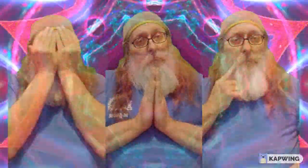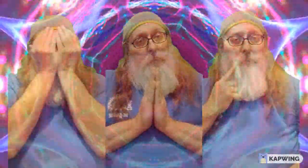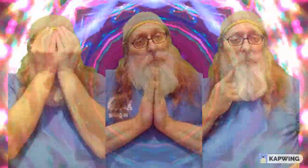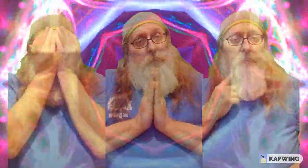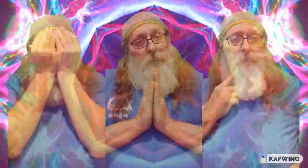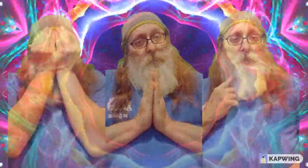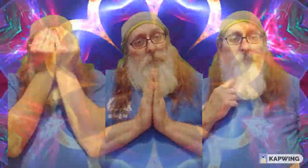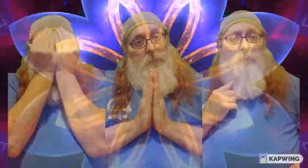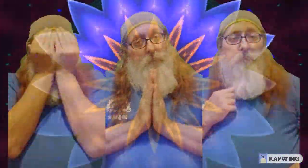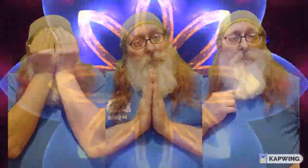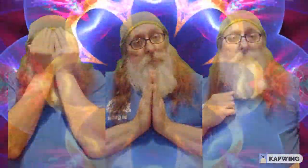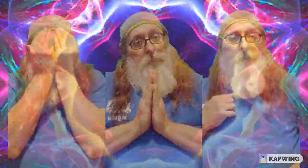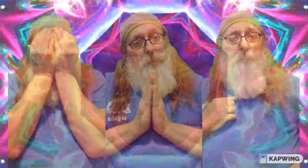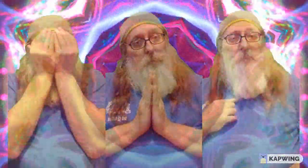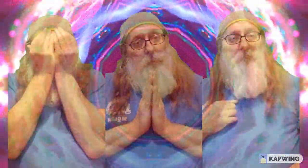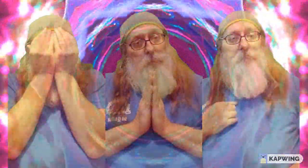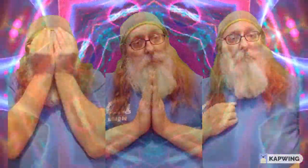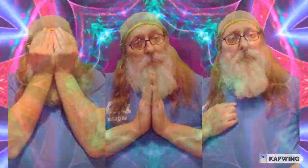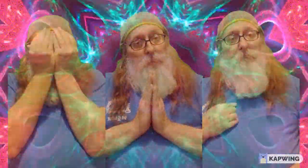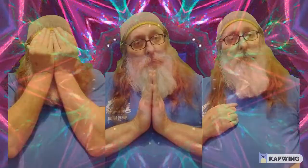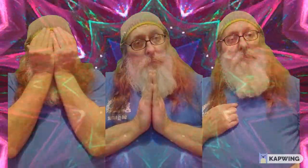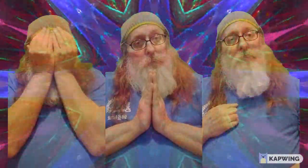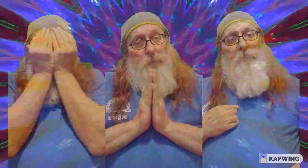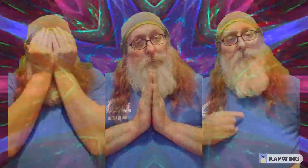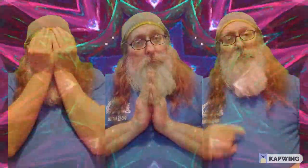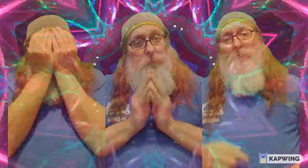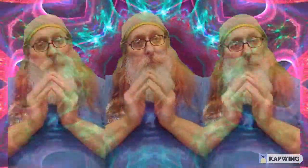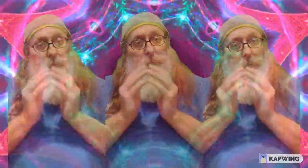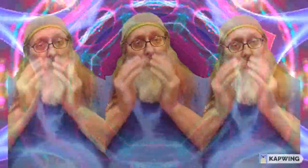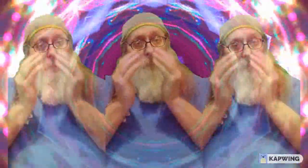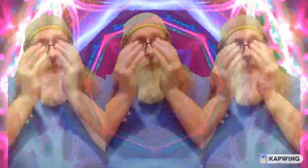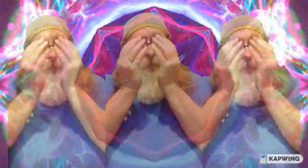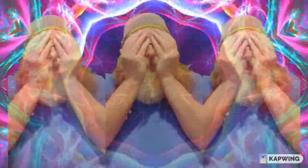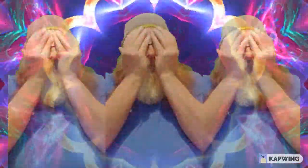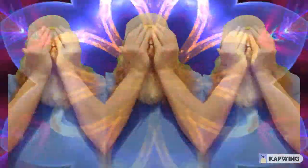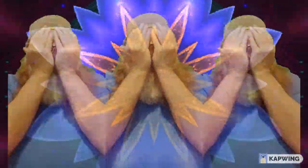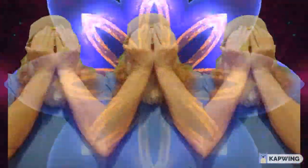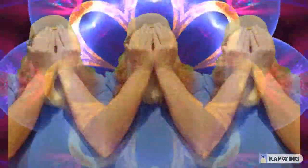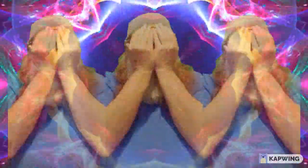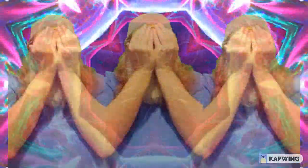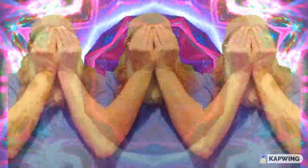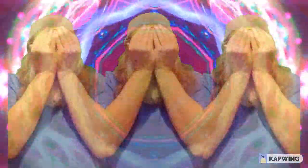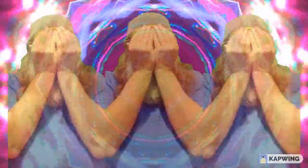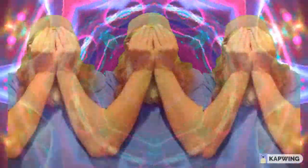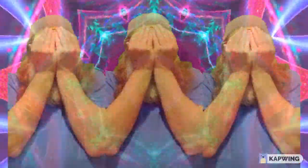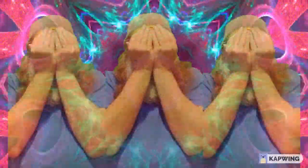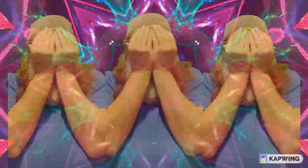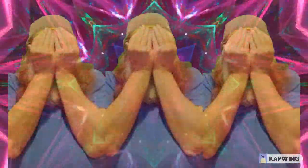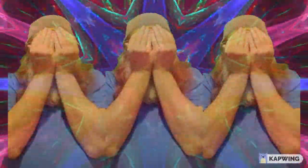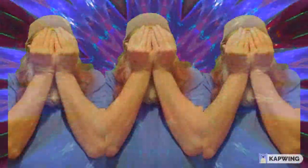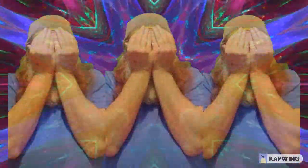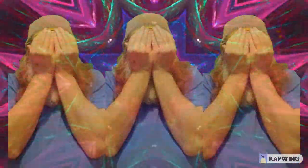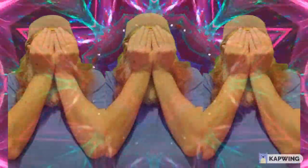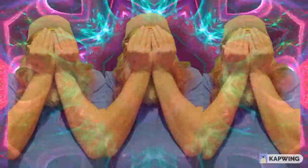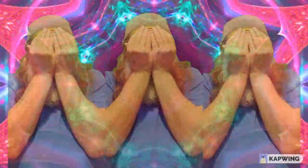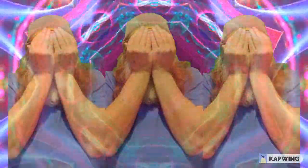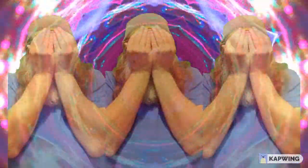can't let you go. I love you. Ooh,